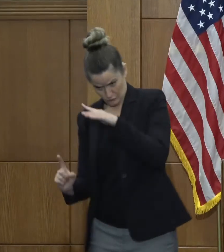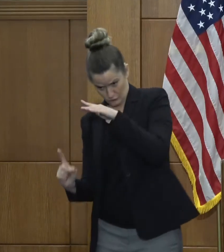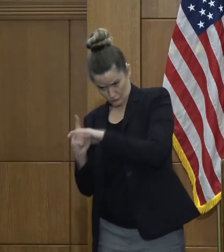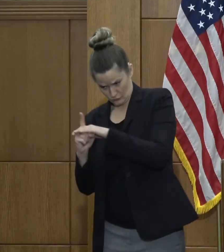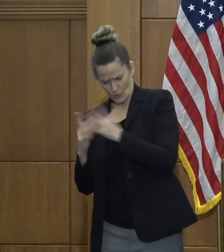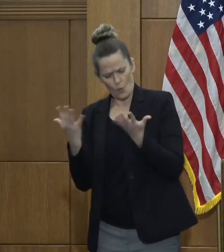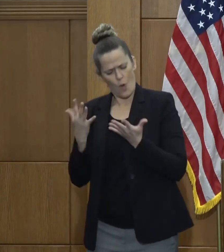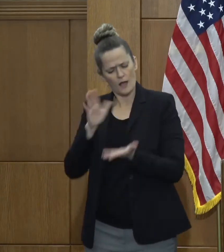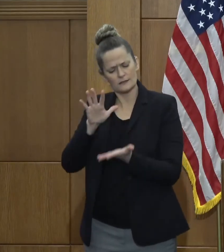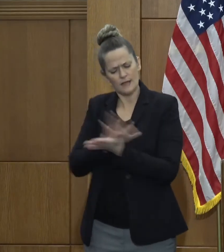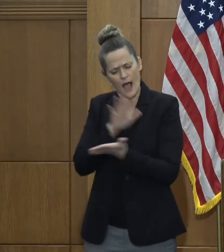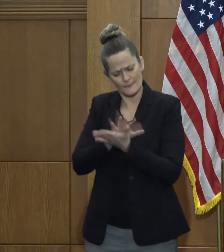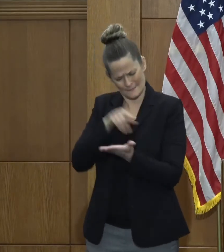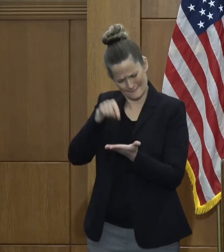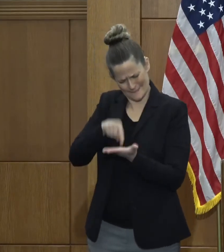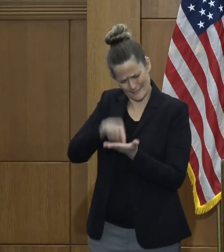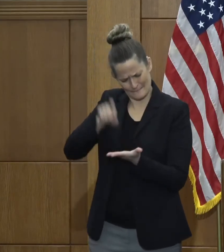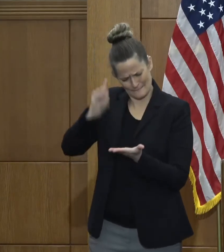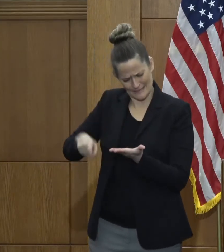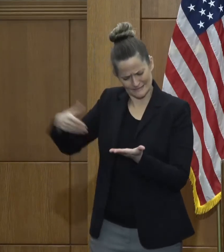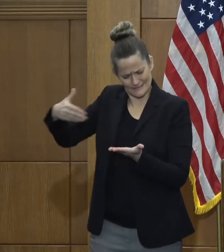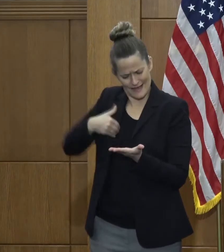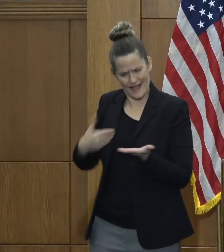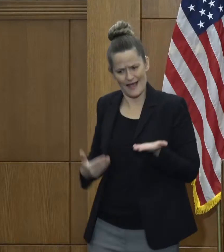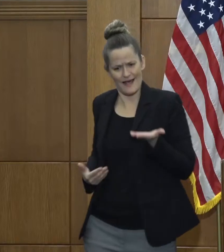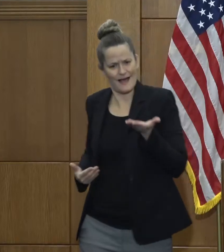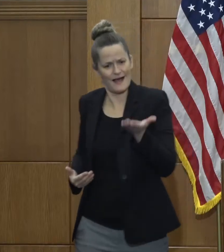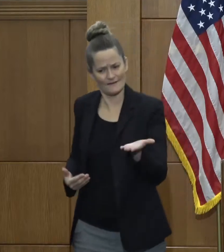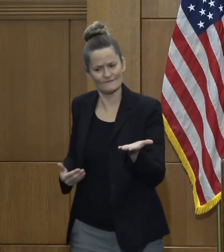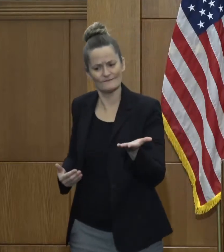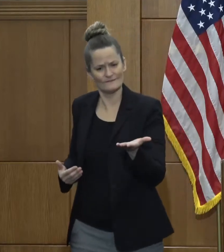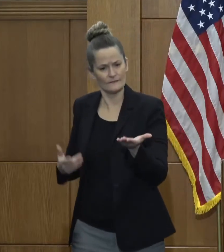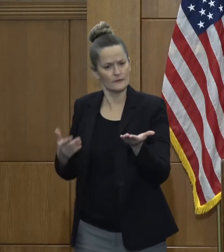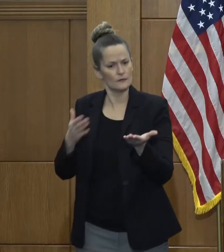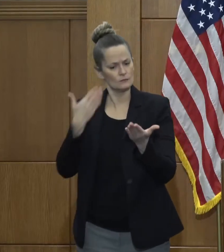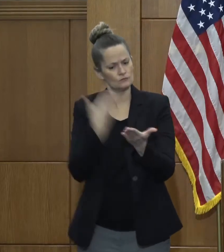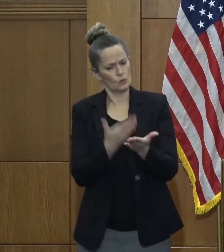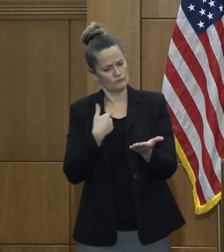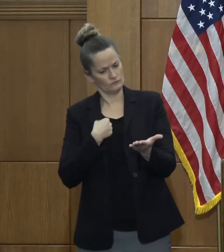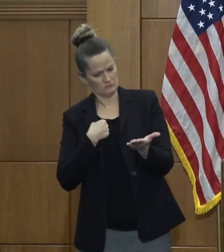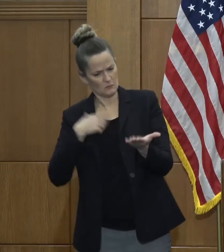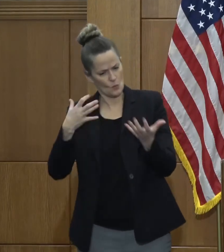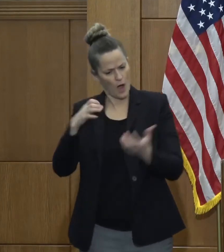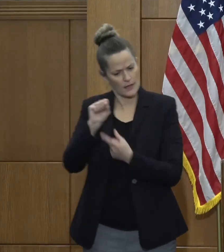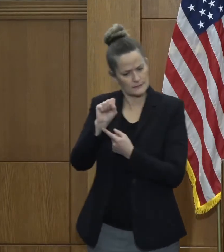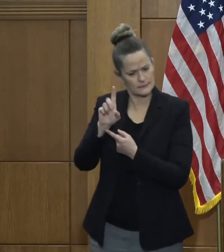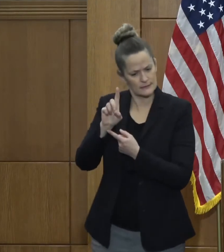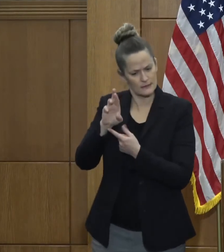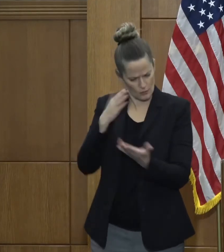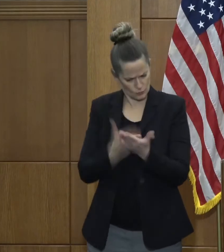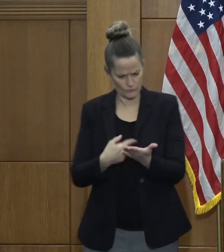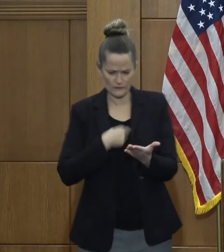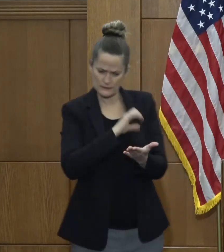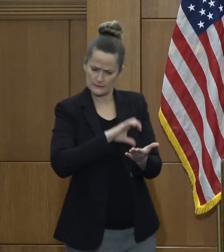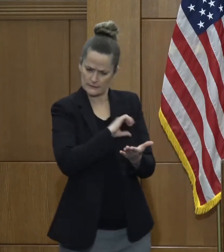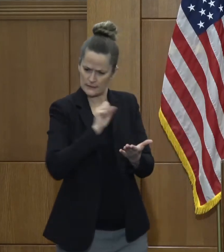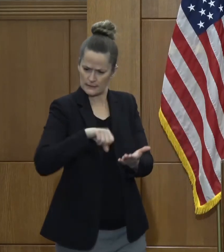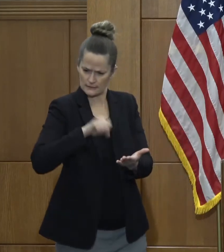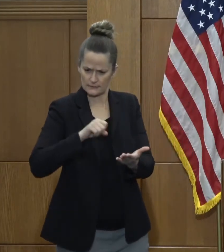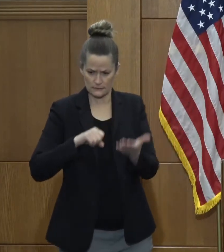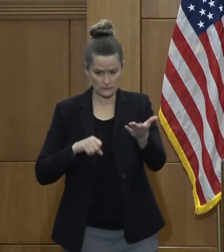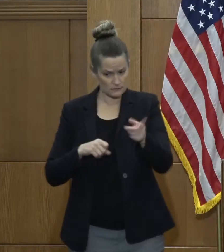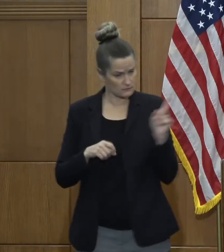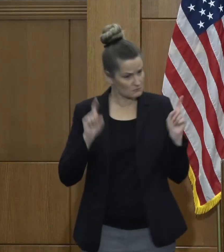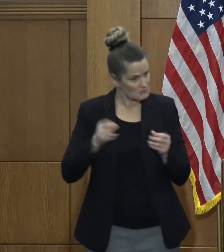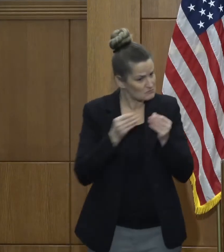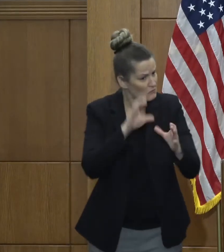need to provide in order to do the same day voter if they felt like there was an error? They would need to provide the same kind of ID that every voter needs